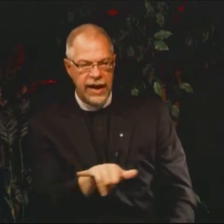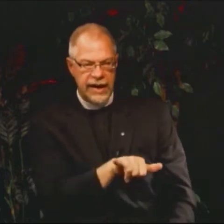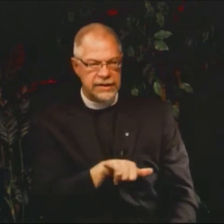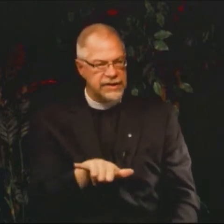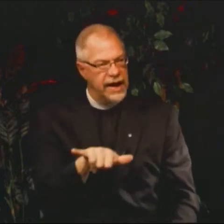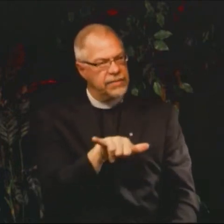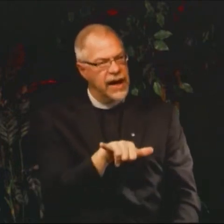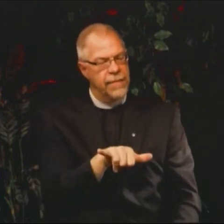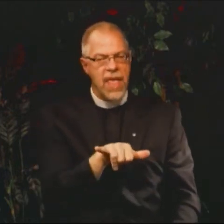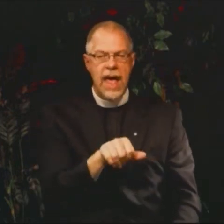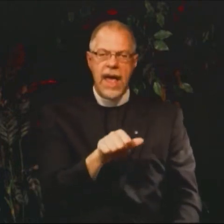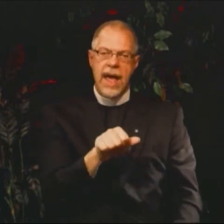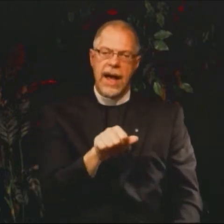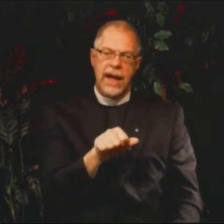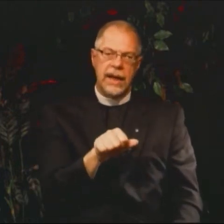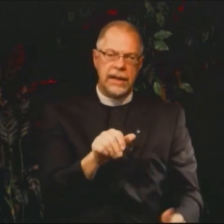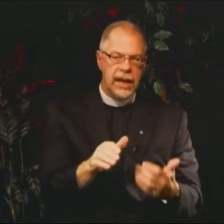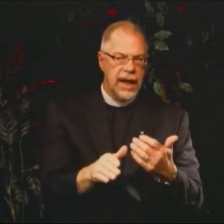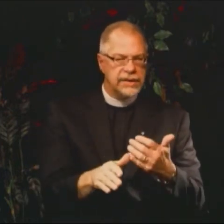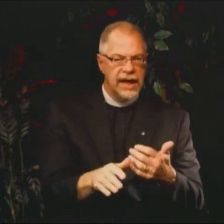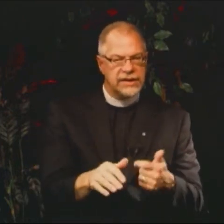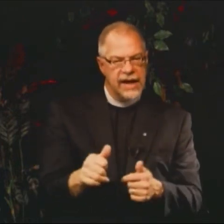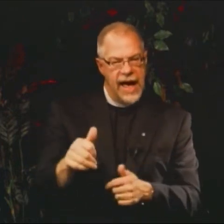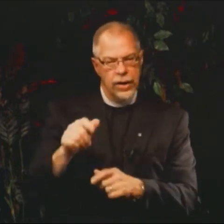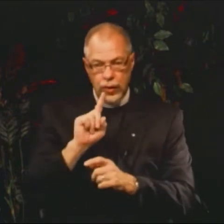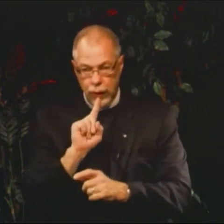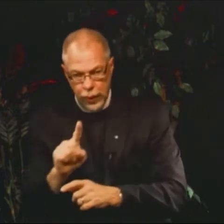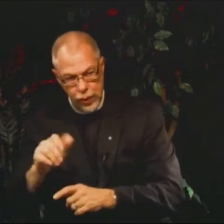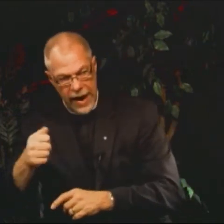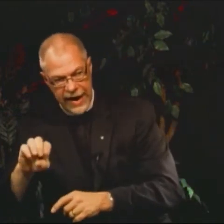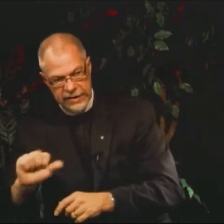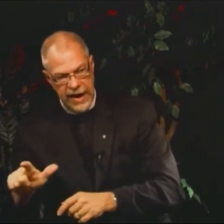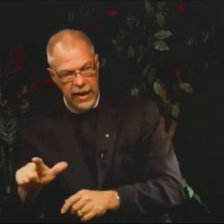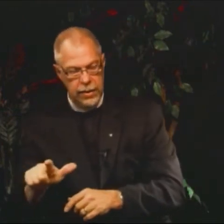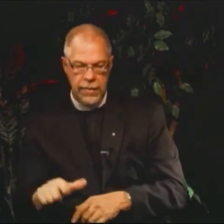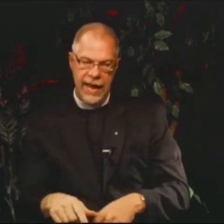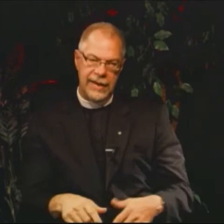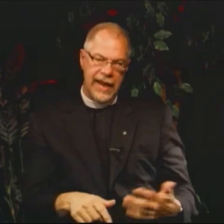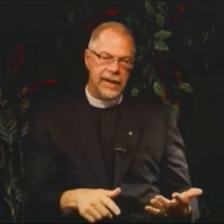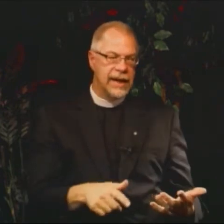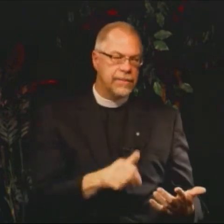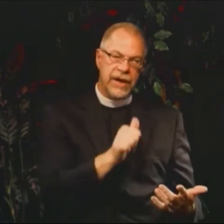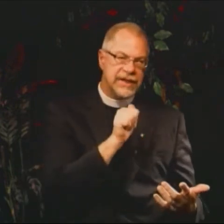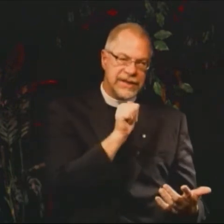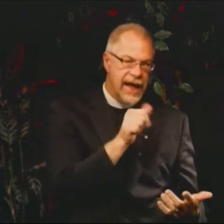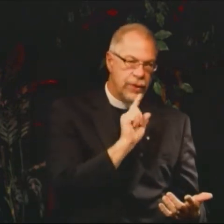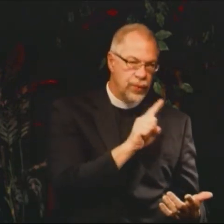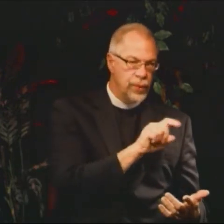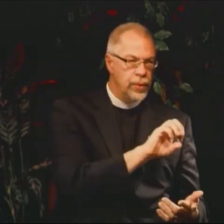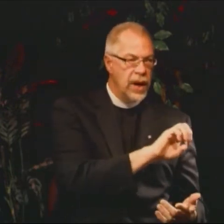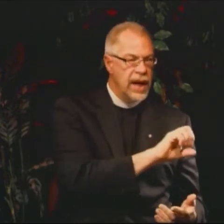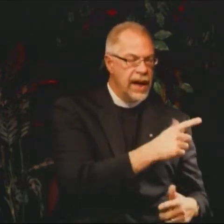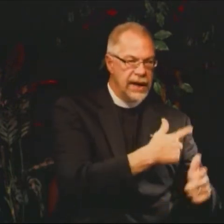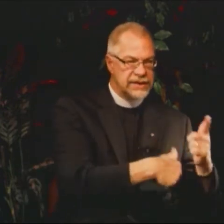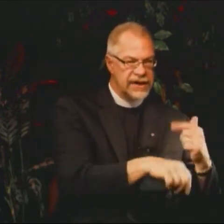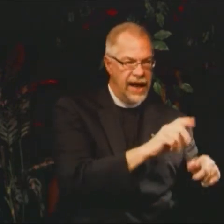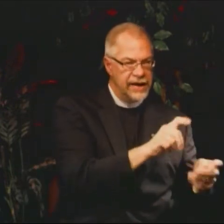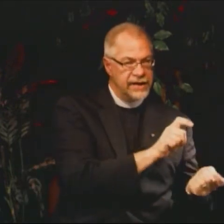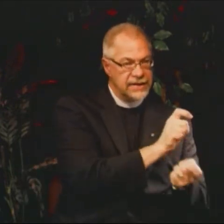the same time, it's not true ASL, but it's not true signed